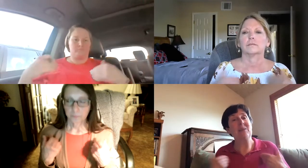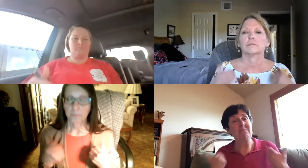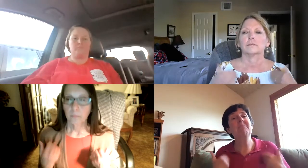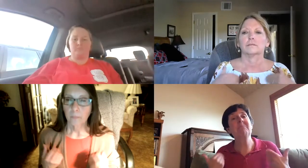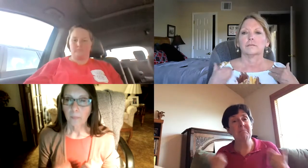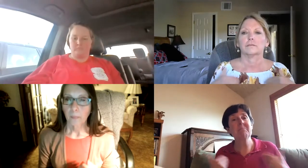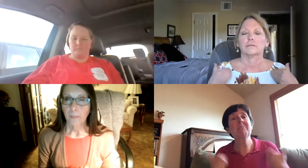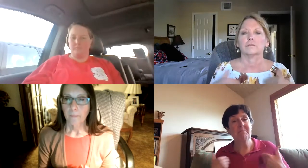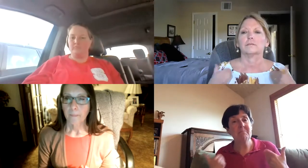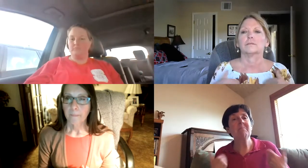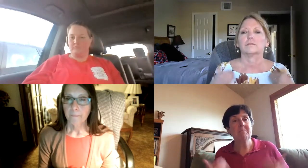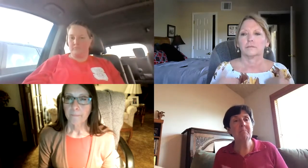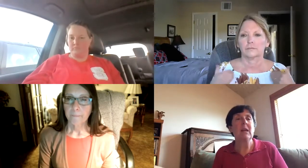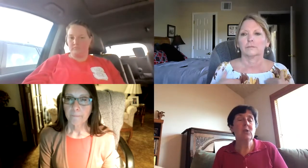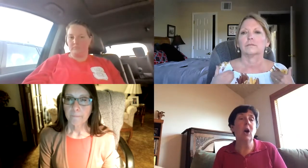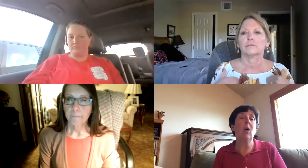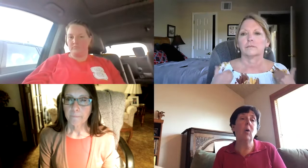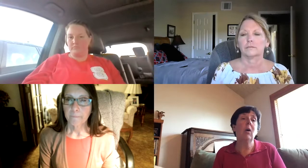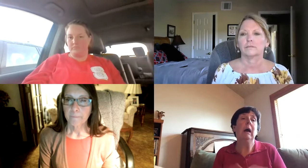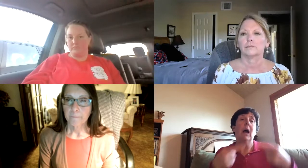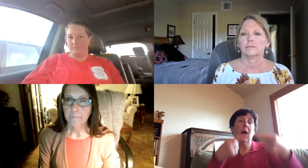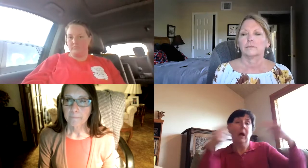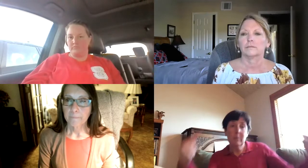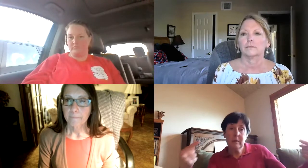young. Mm-hmm. So